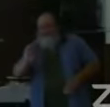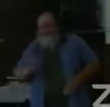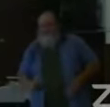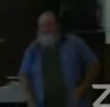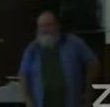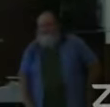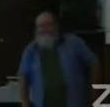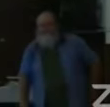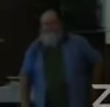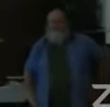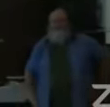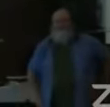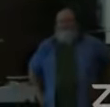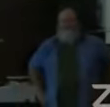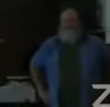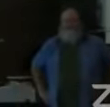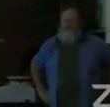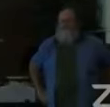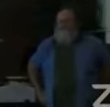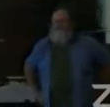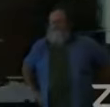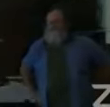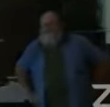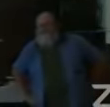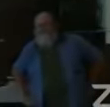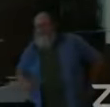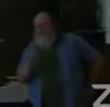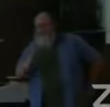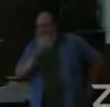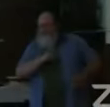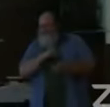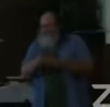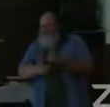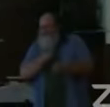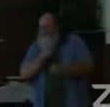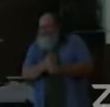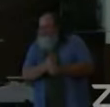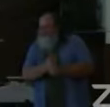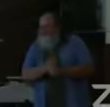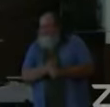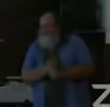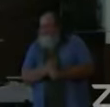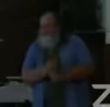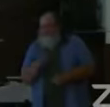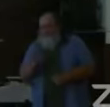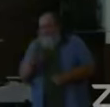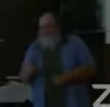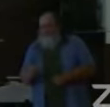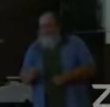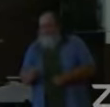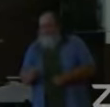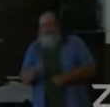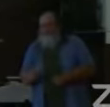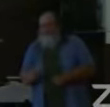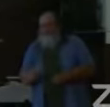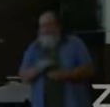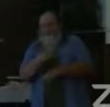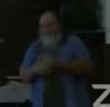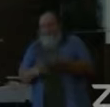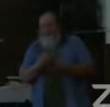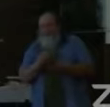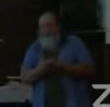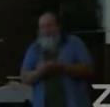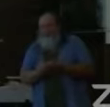always work. We've been doing that for a year, a full year before the pandemic hit. A year and a couple of weeks. But now our entire service is